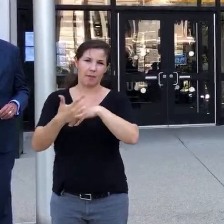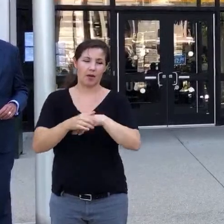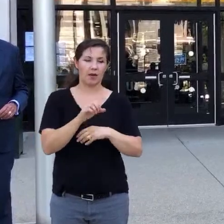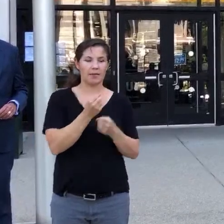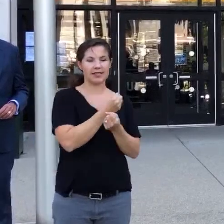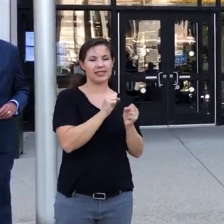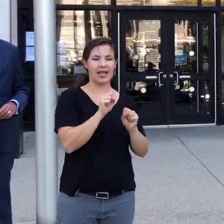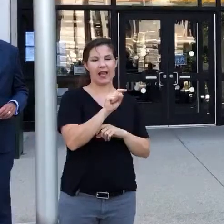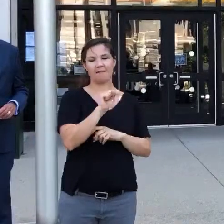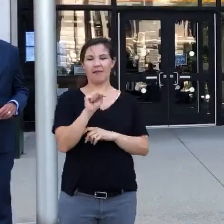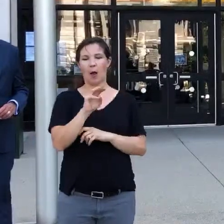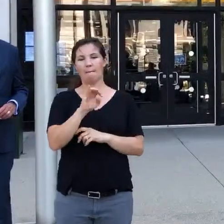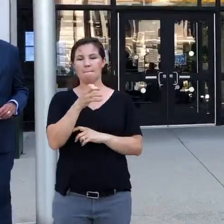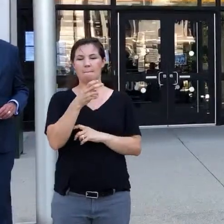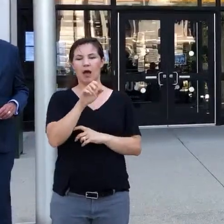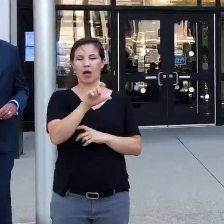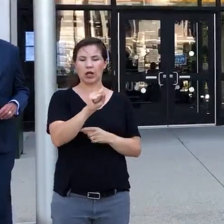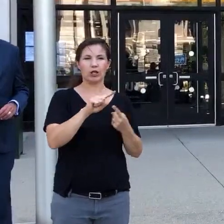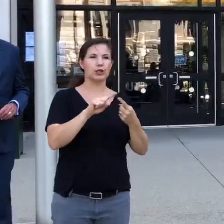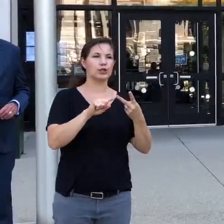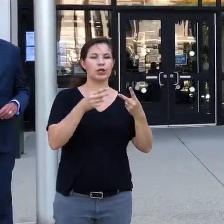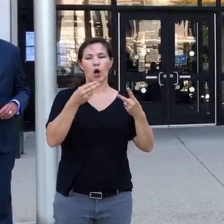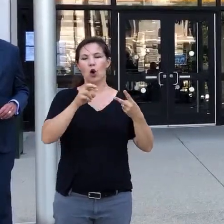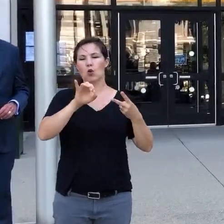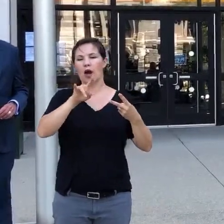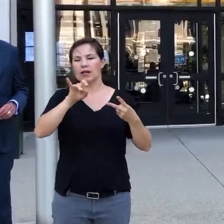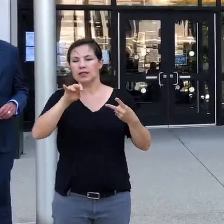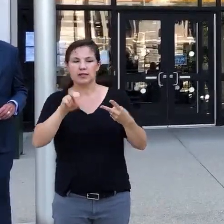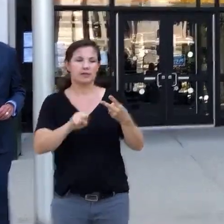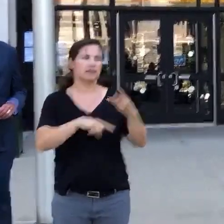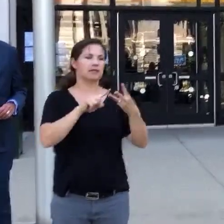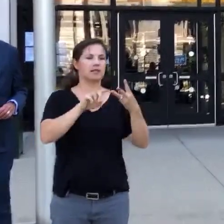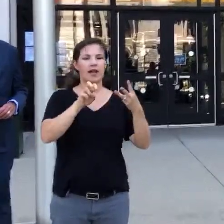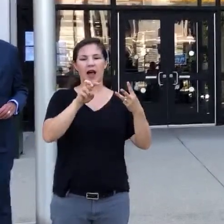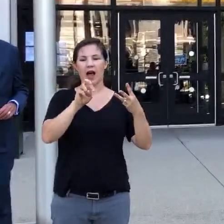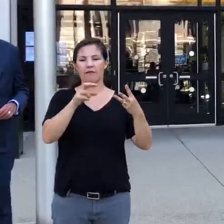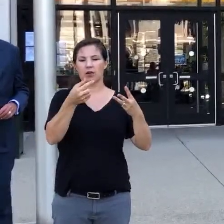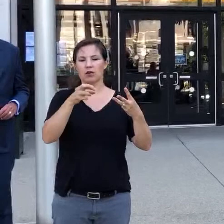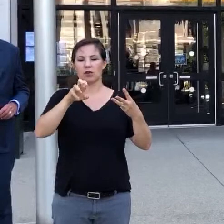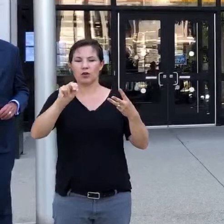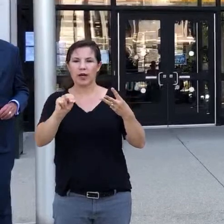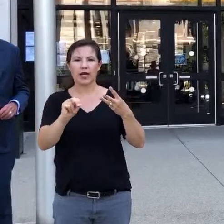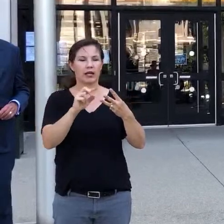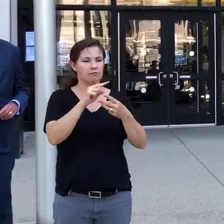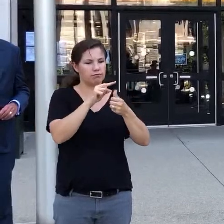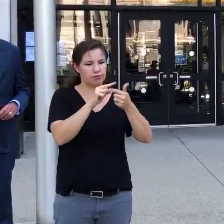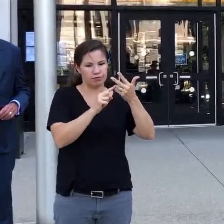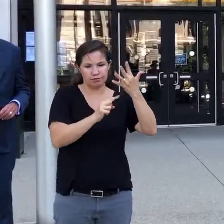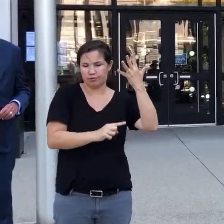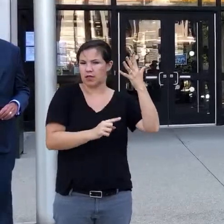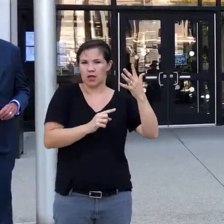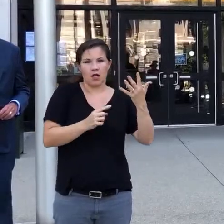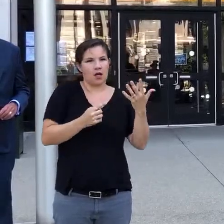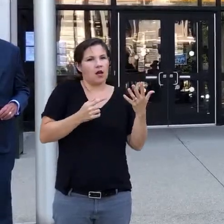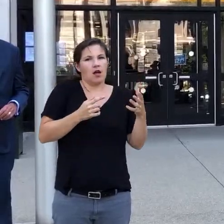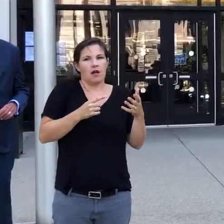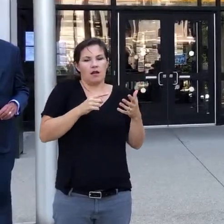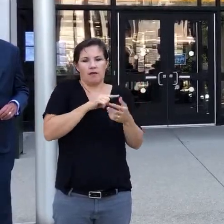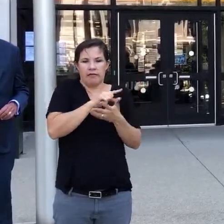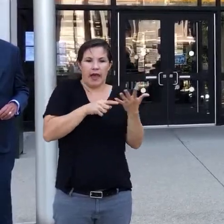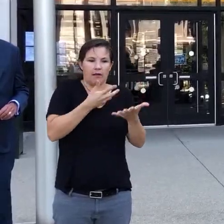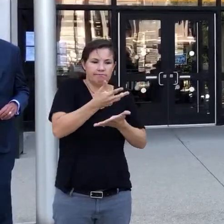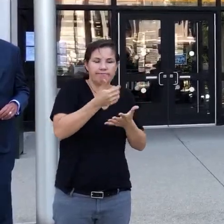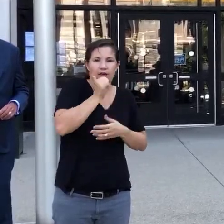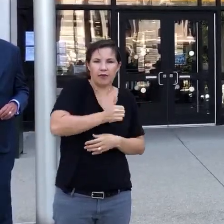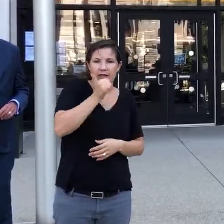you've got so many others, Horizons, Evergreen, that deal with this every day, and he can talk a little bit more about what we're doing and